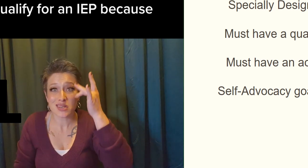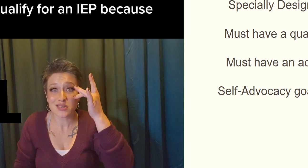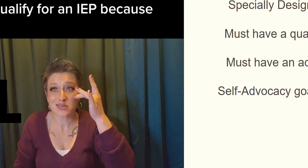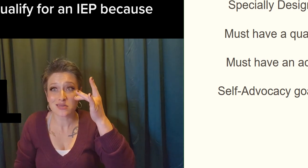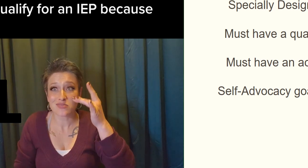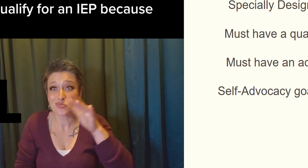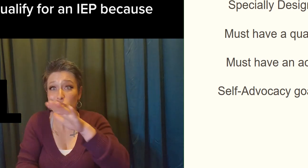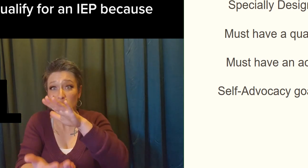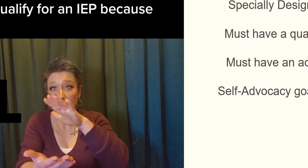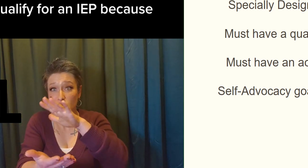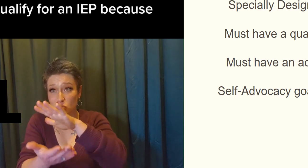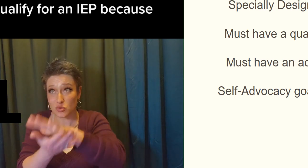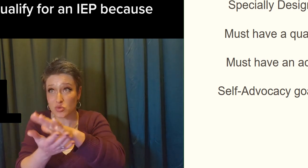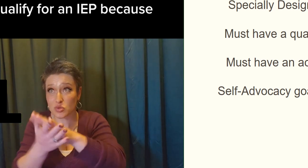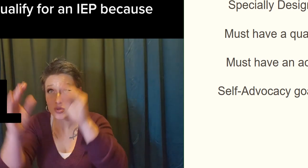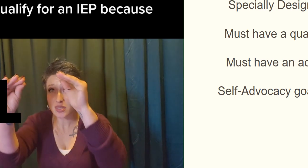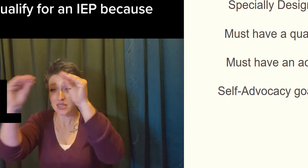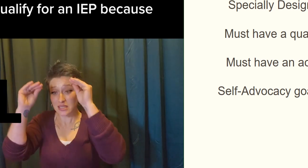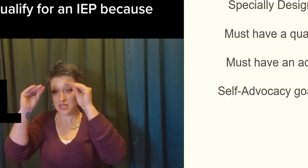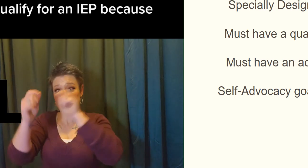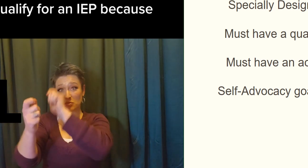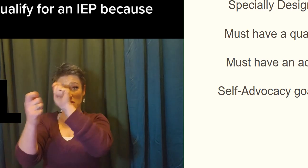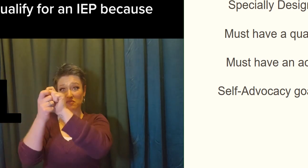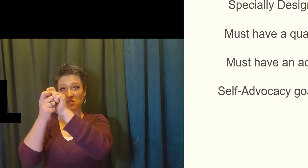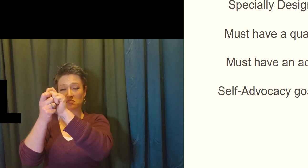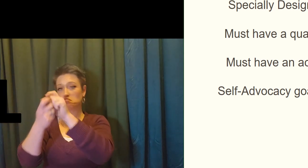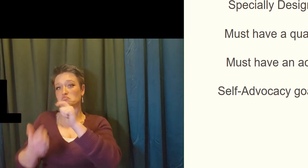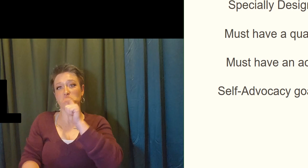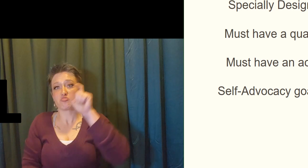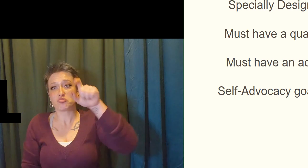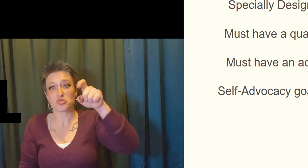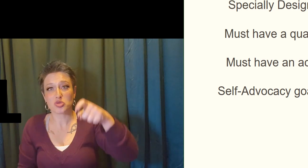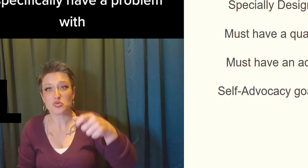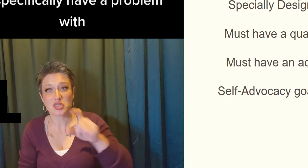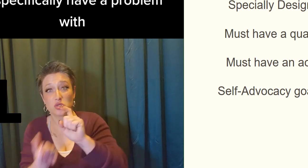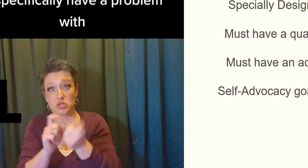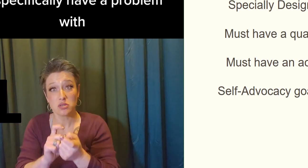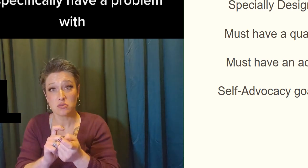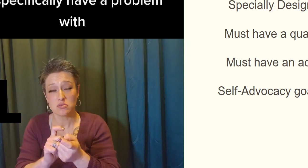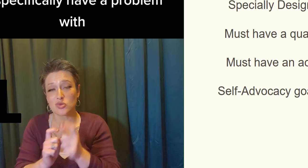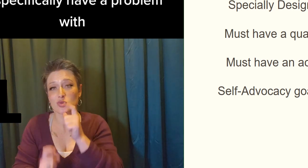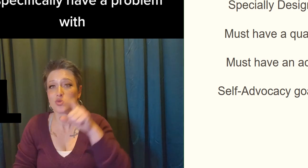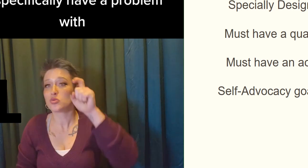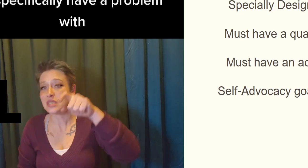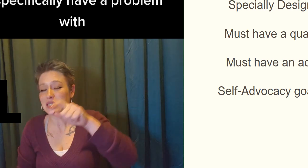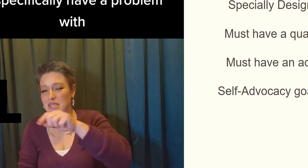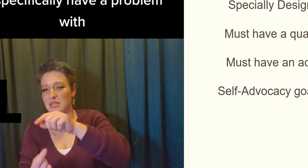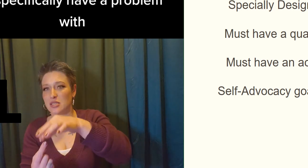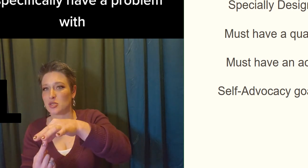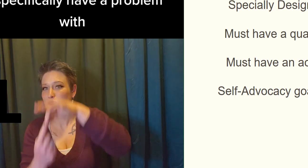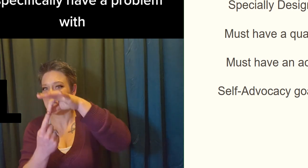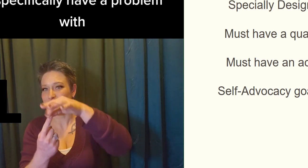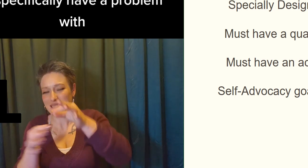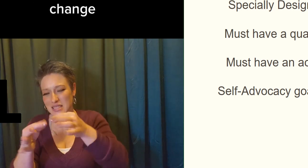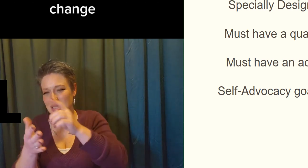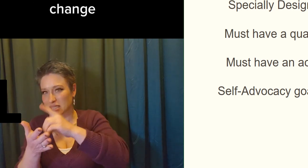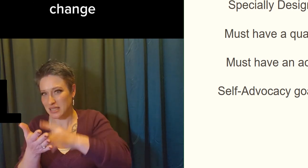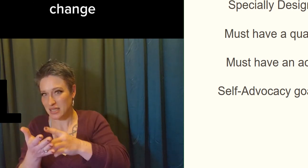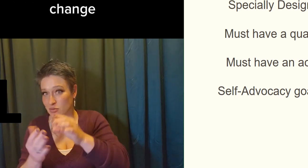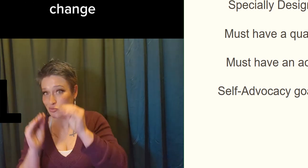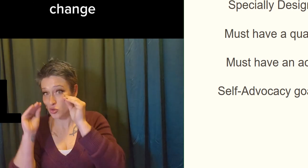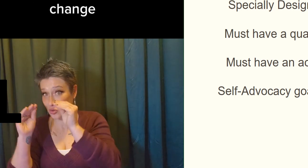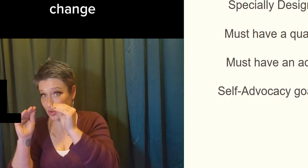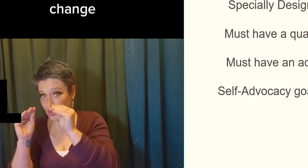for an IEP because the instruction I'm not going to specifically have a problem with, and it's not going to have